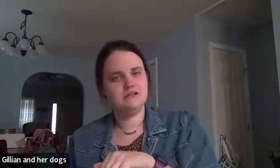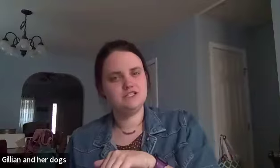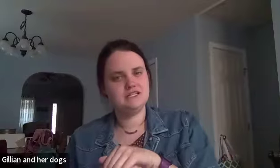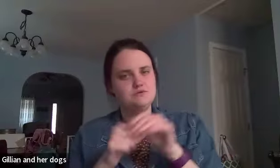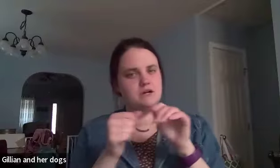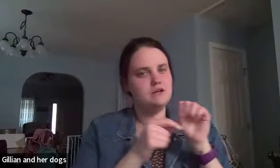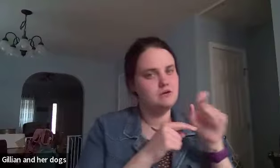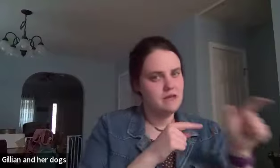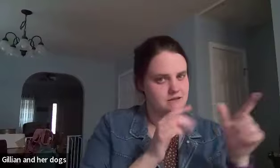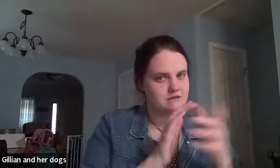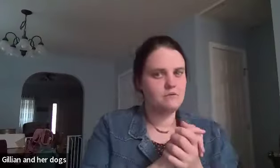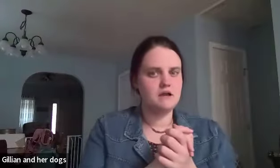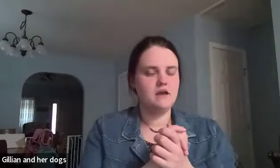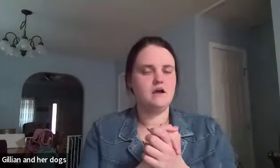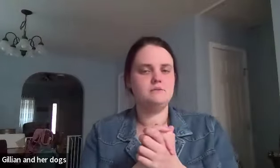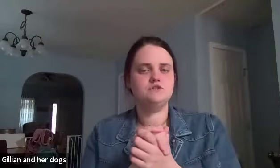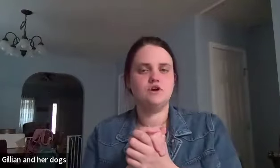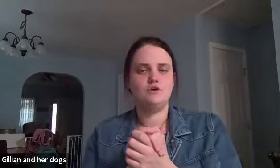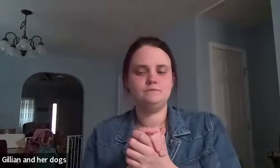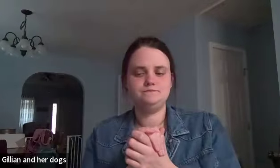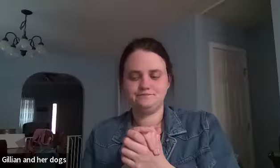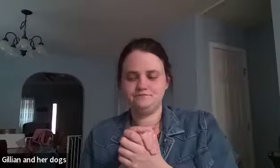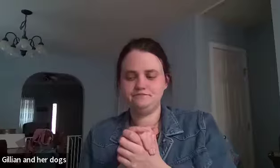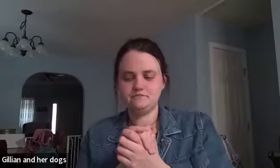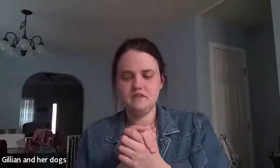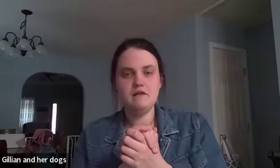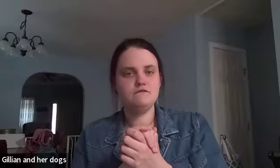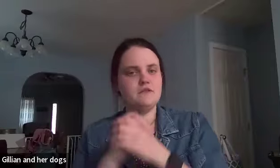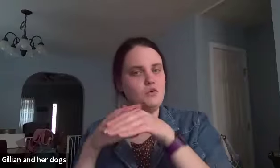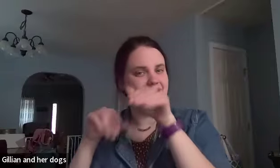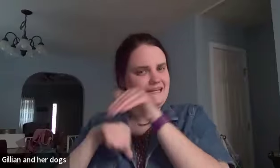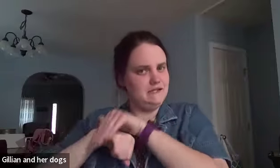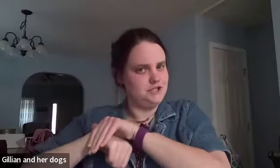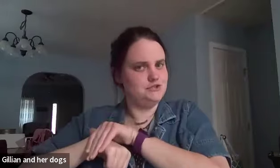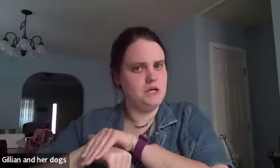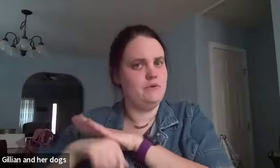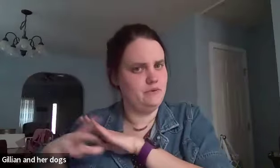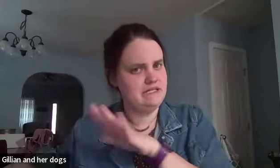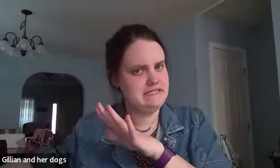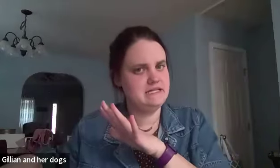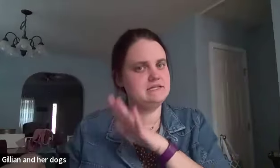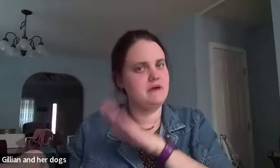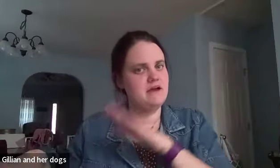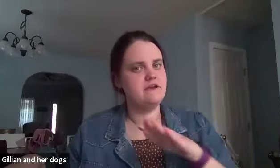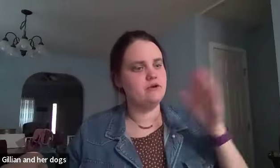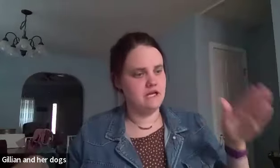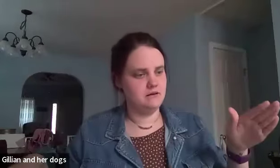English Spanish way, you can go the ASL way. So for the more English way, but we see it as my favorite